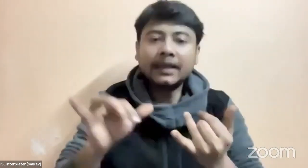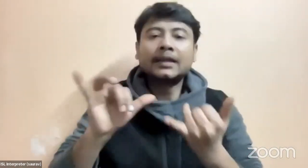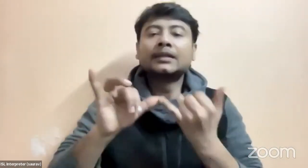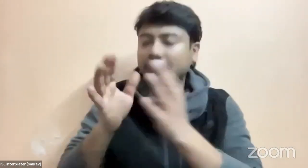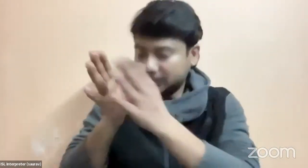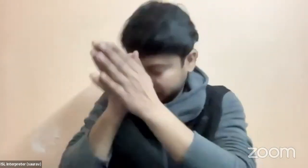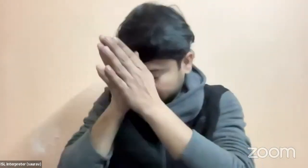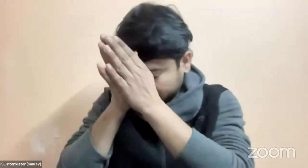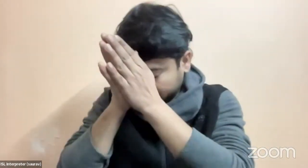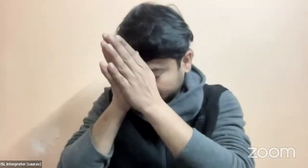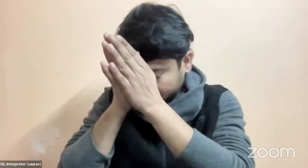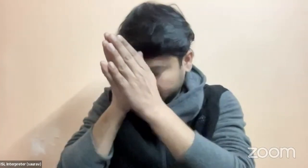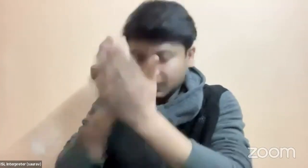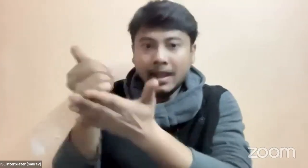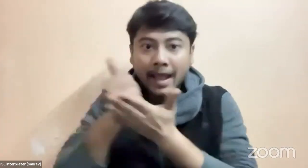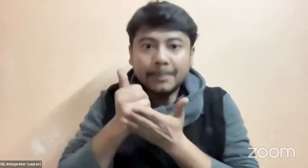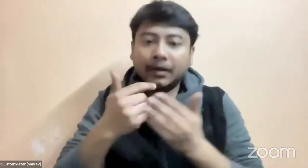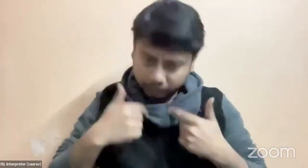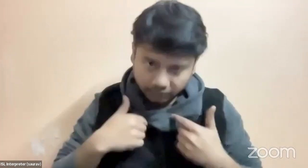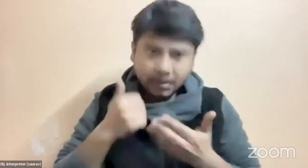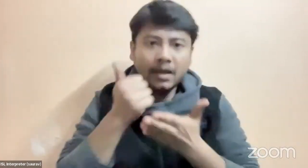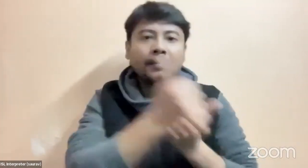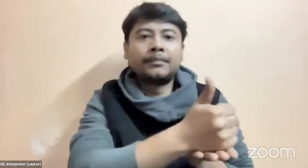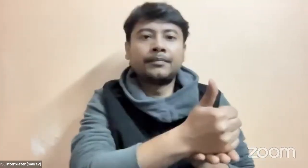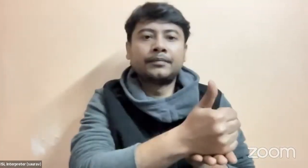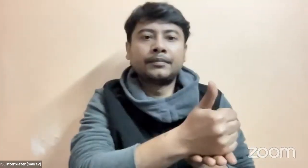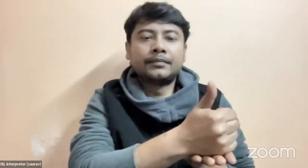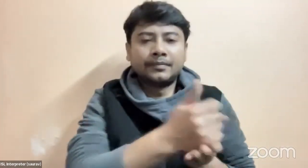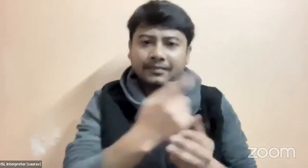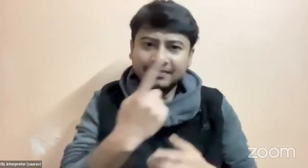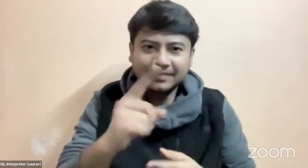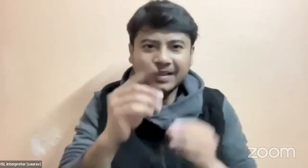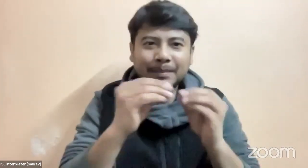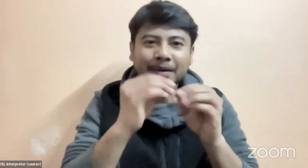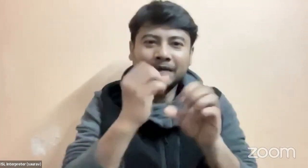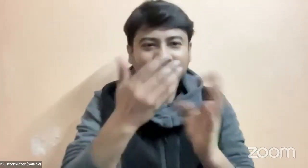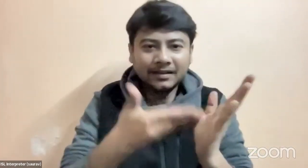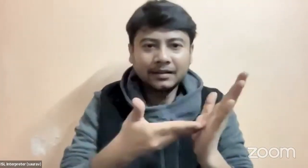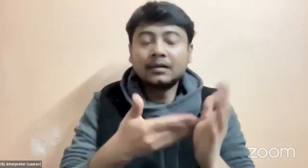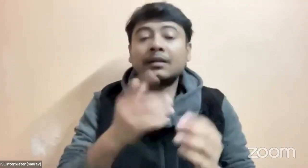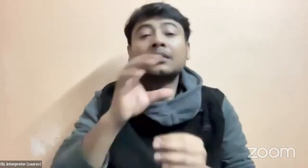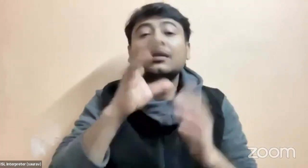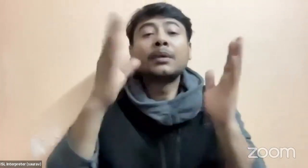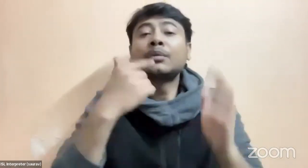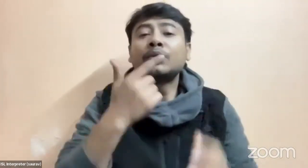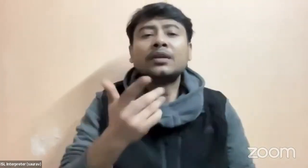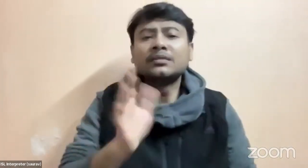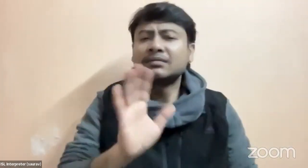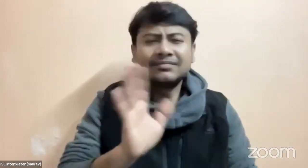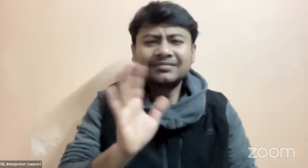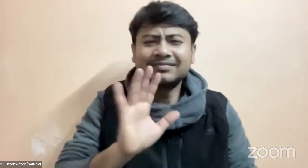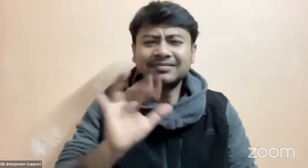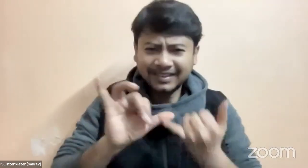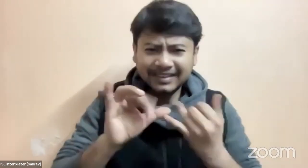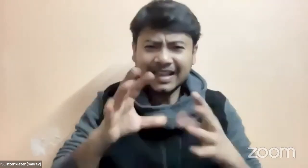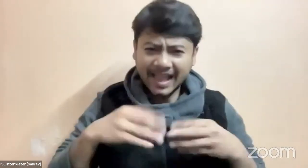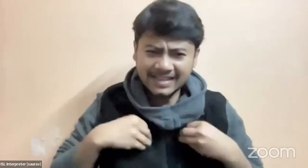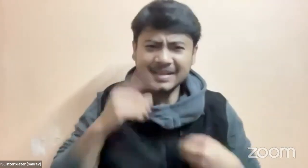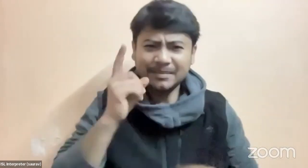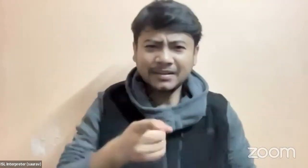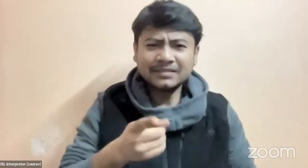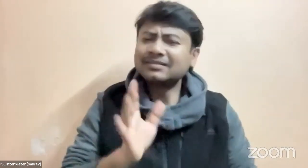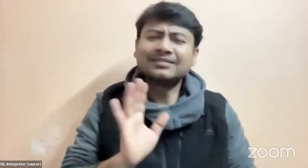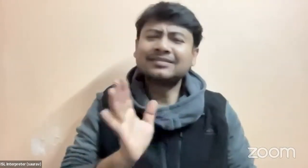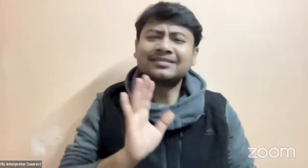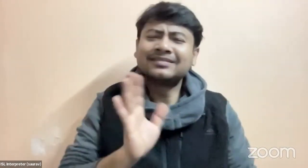prasad. Keep chanting, keep dancing, and keep feasting prasad.